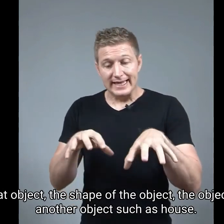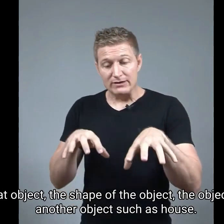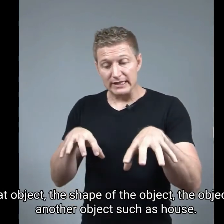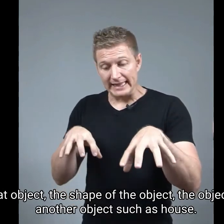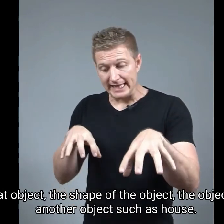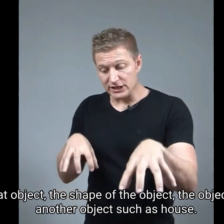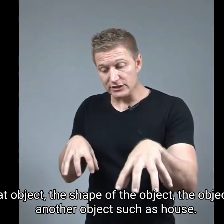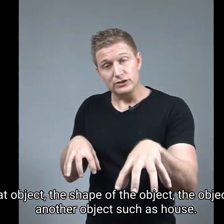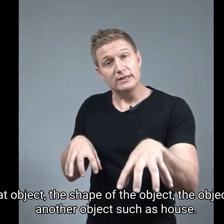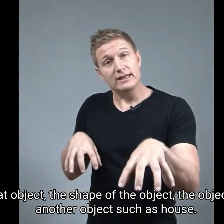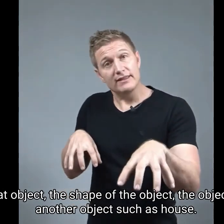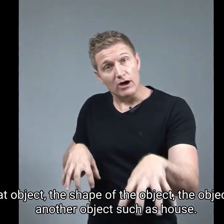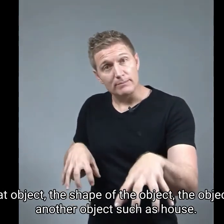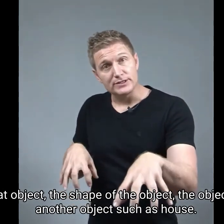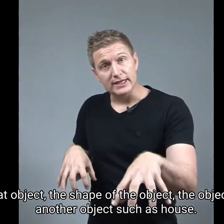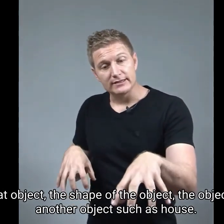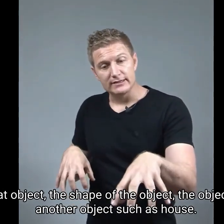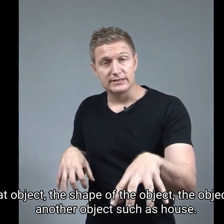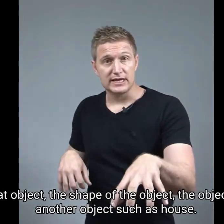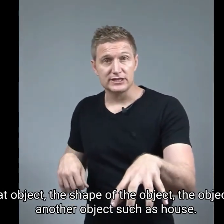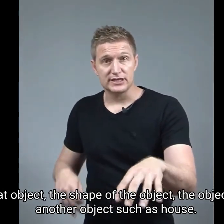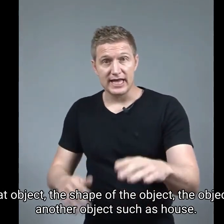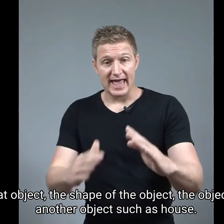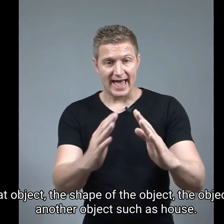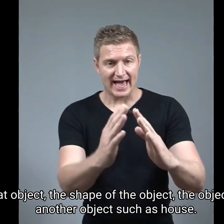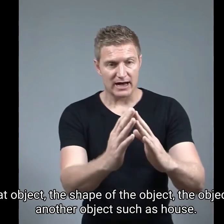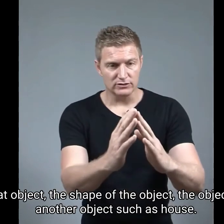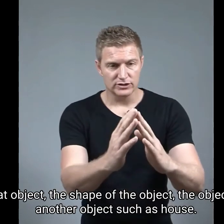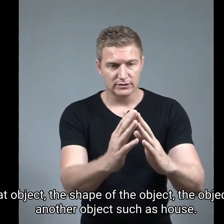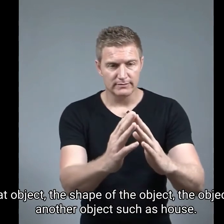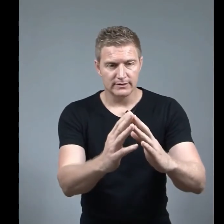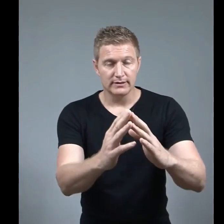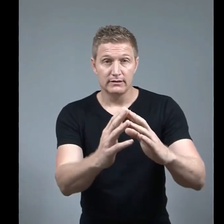in relation to another object, such as house.